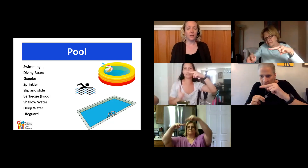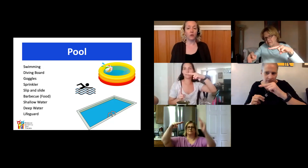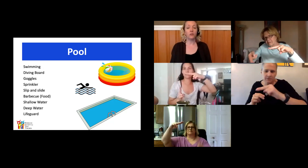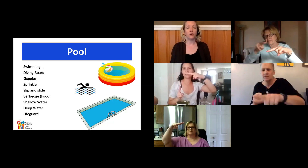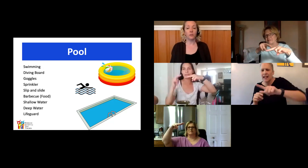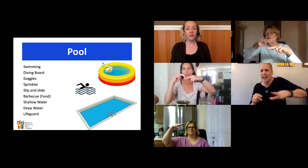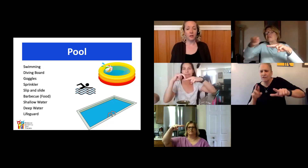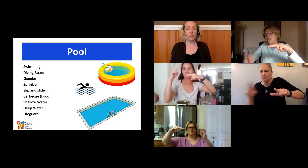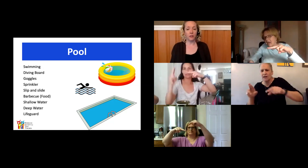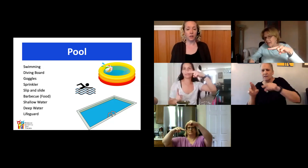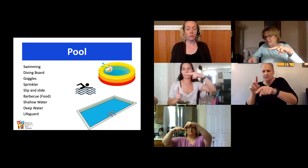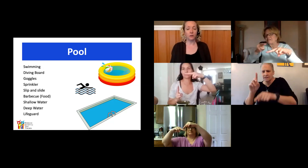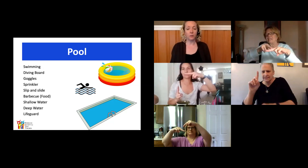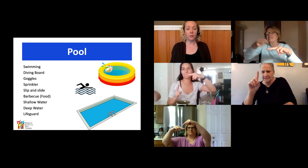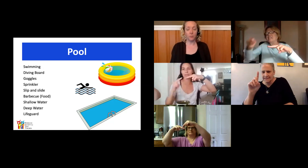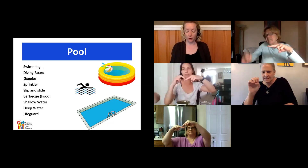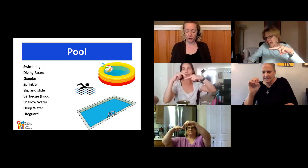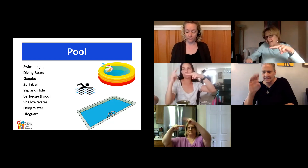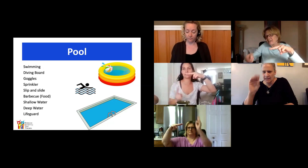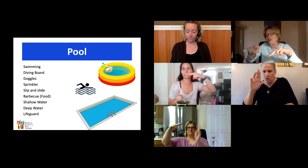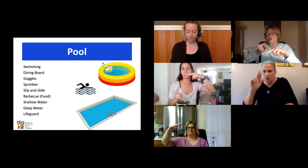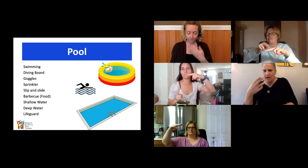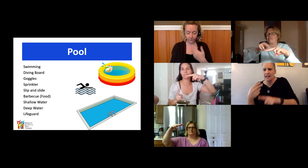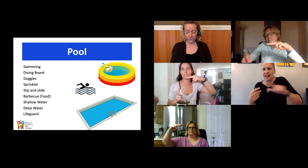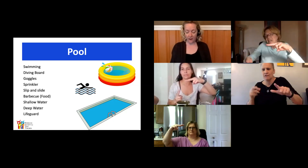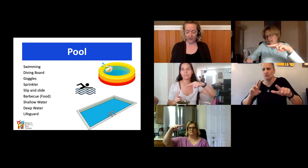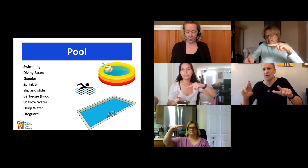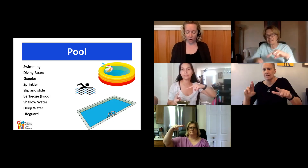the person diving off.